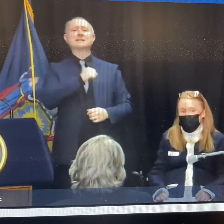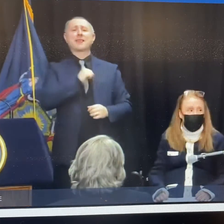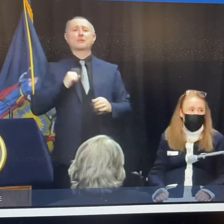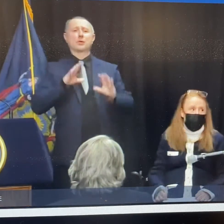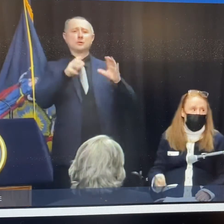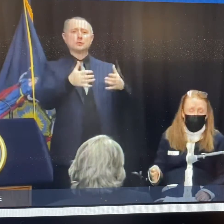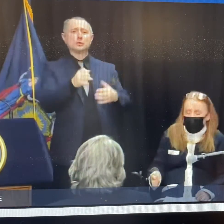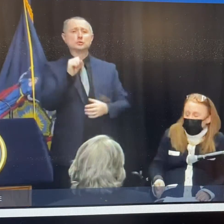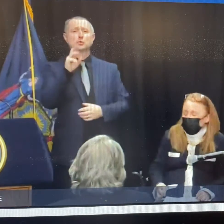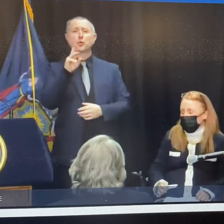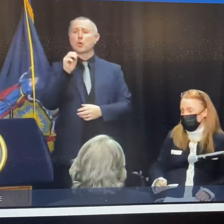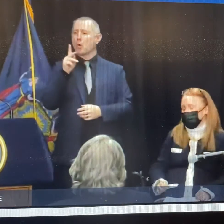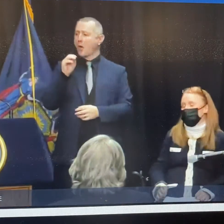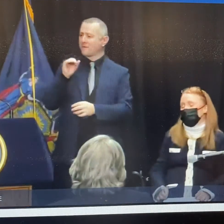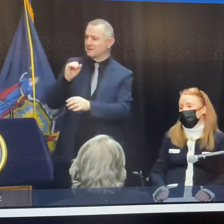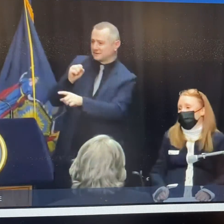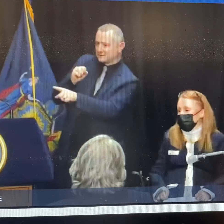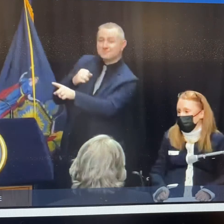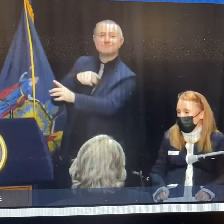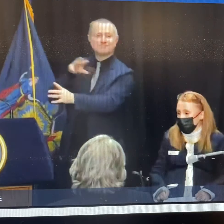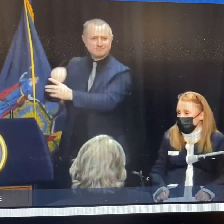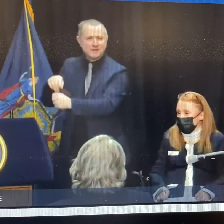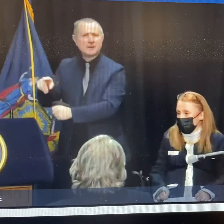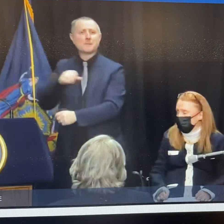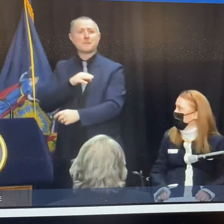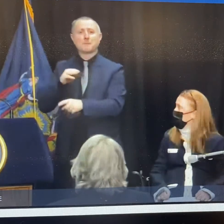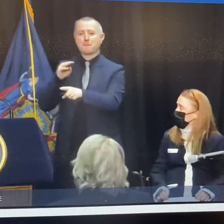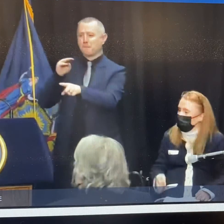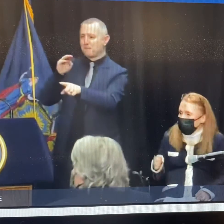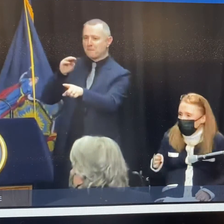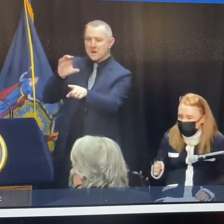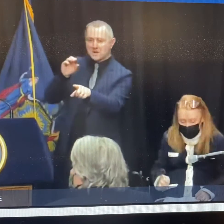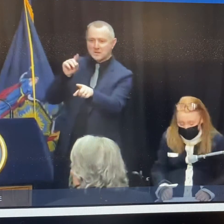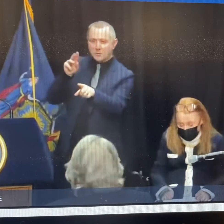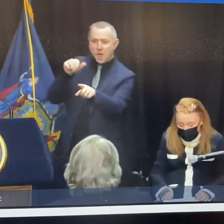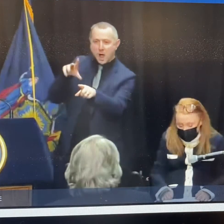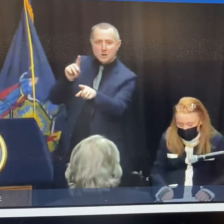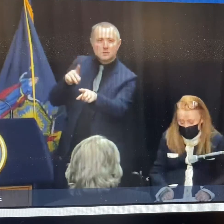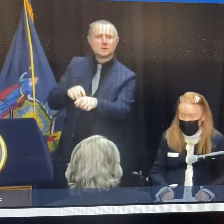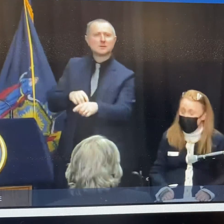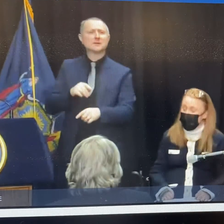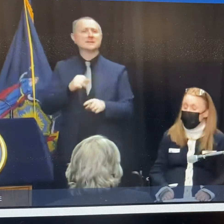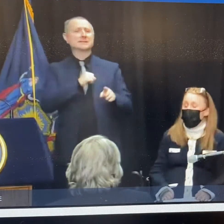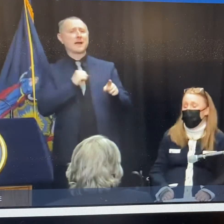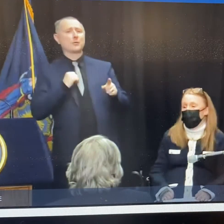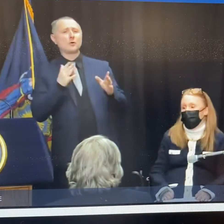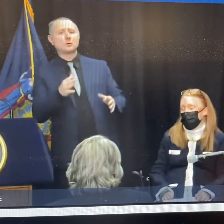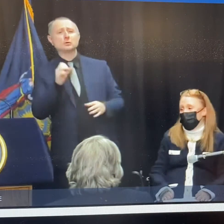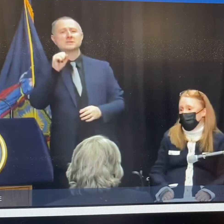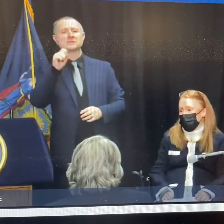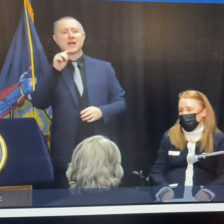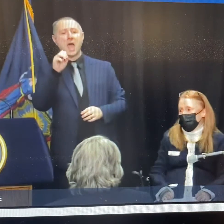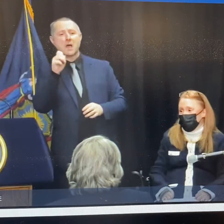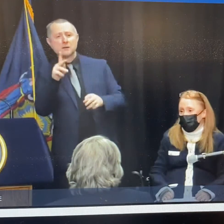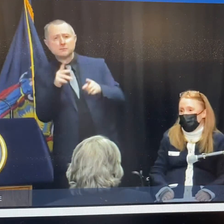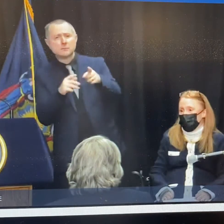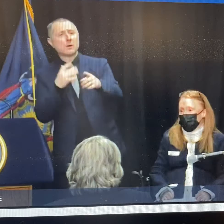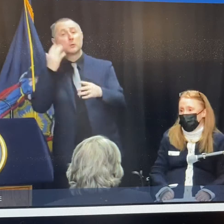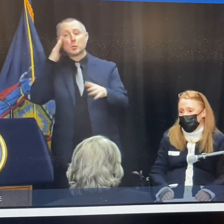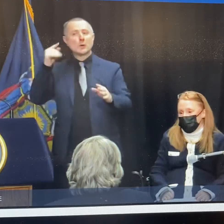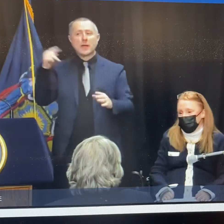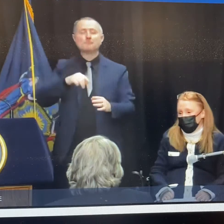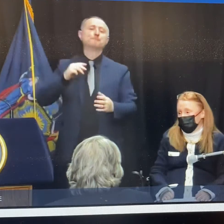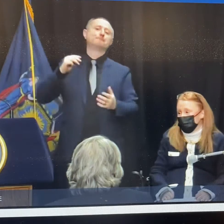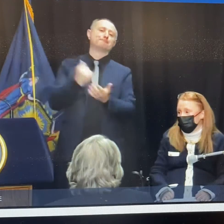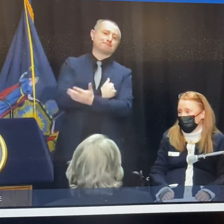Senator McDonald, and I know some of the staff that I would not have wanted to be here and might even be approaching. But we have a lot of champions